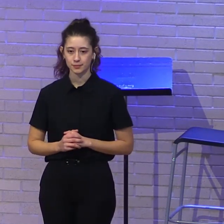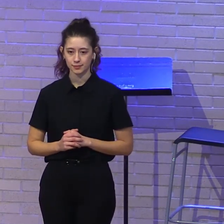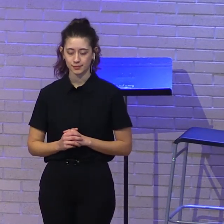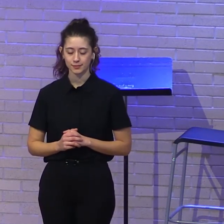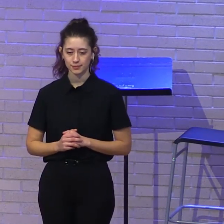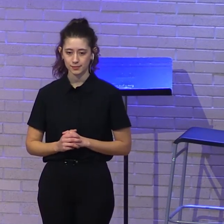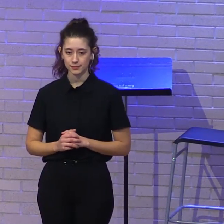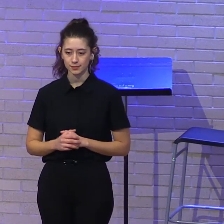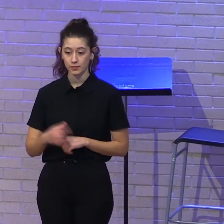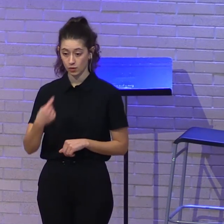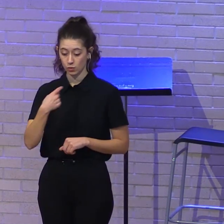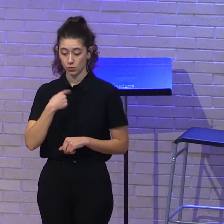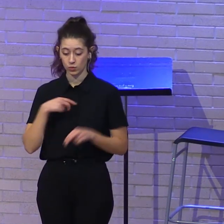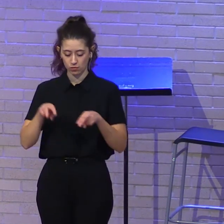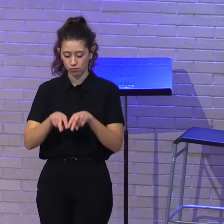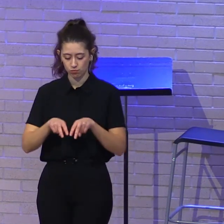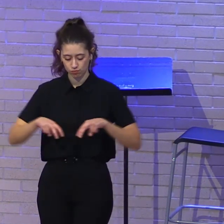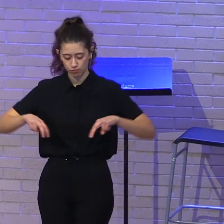first rows.